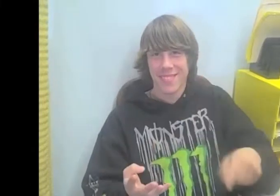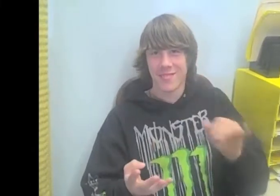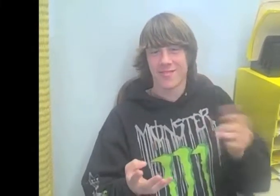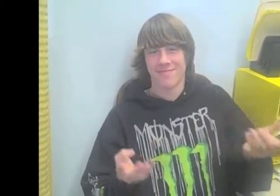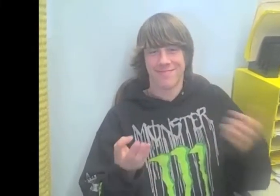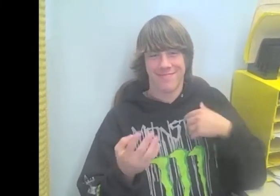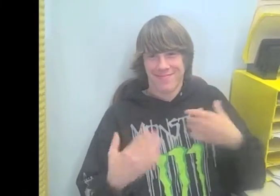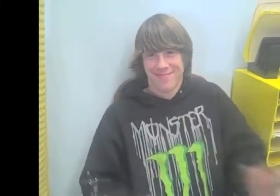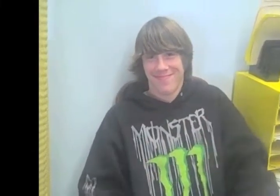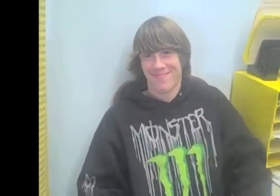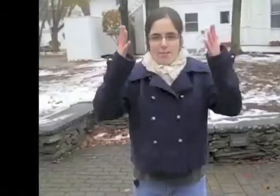Corn? don't know.